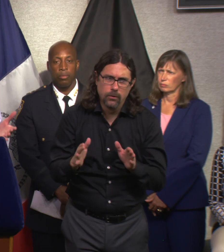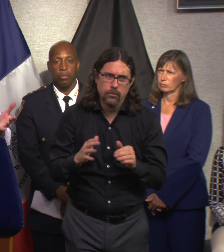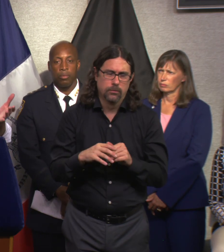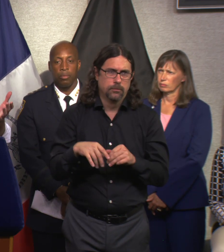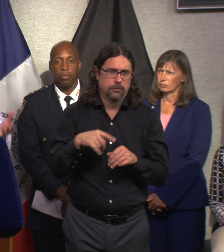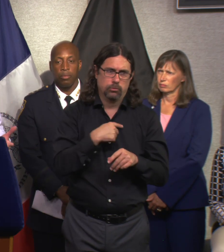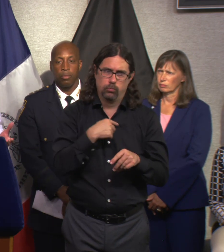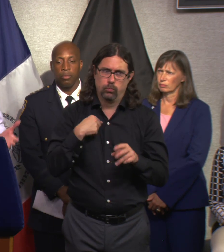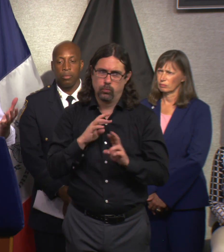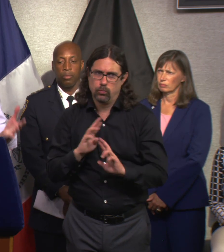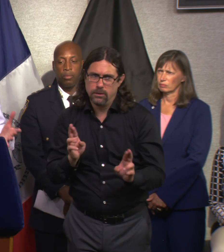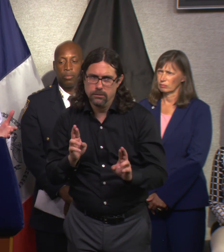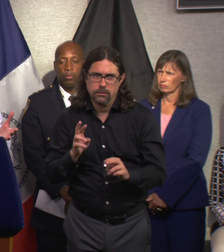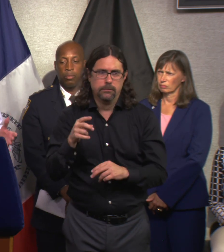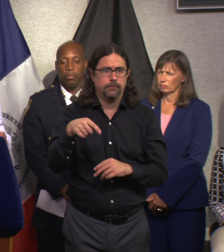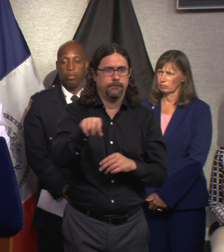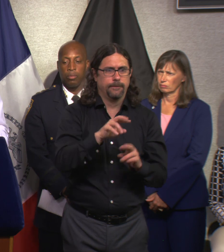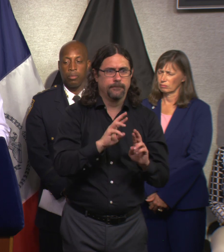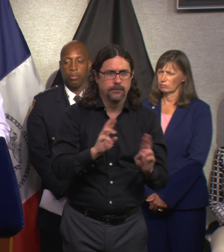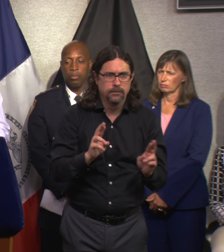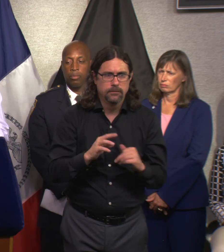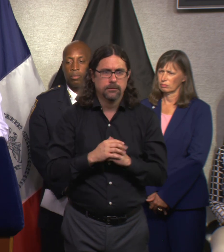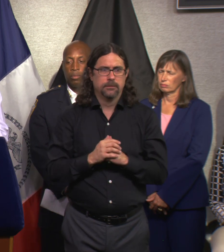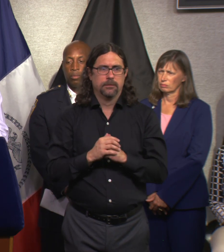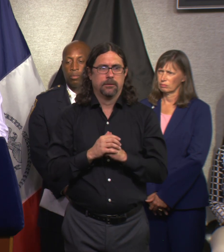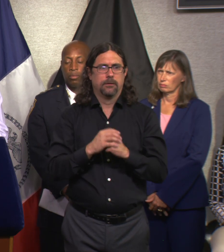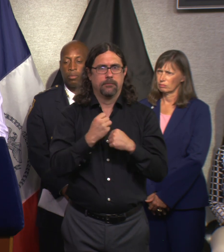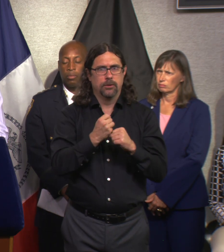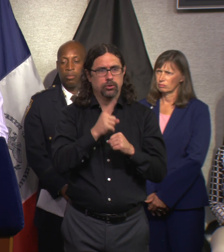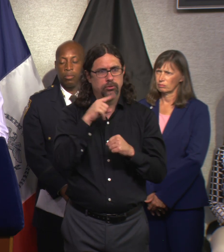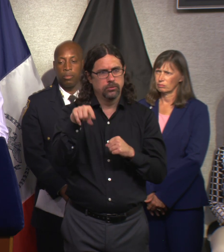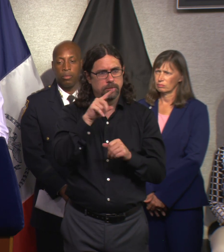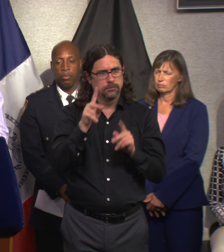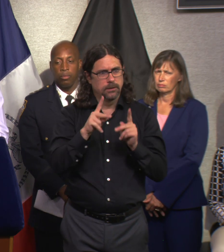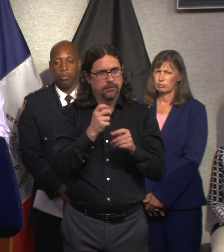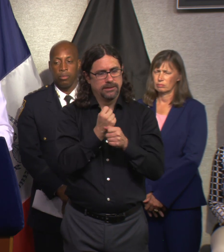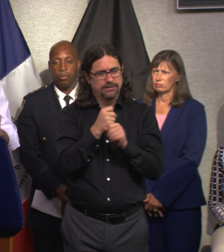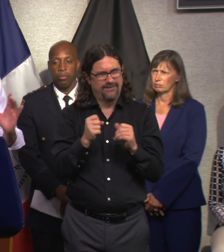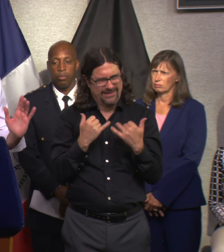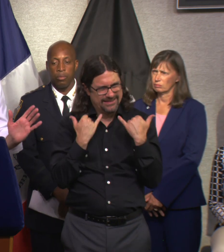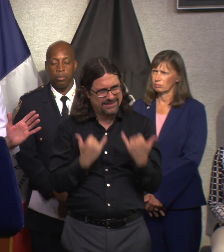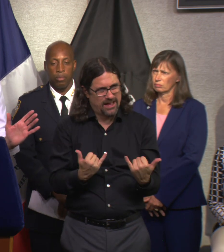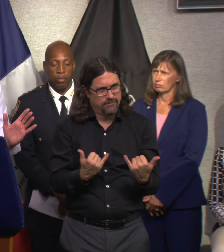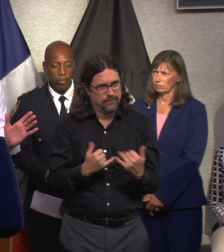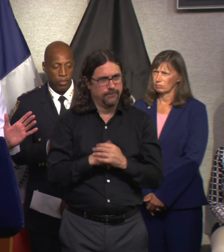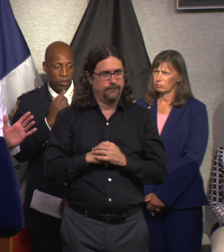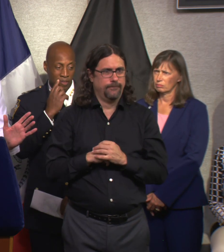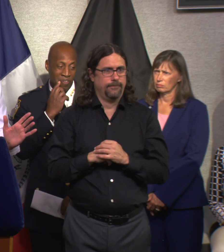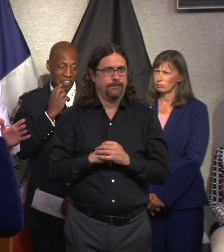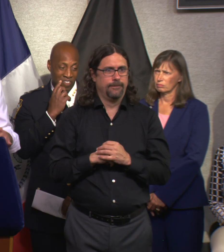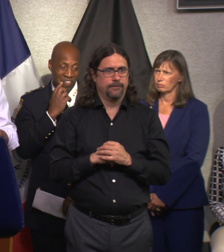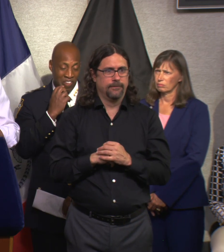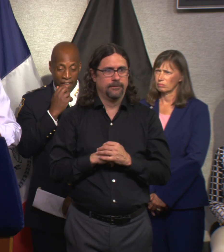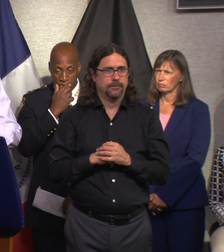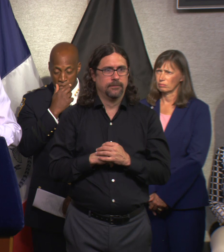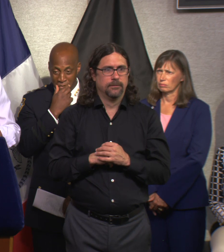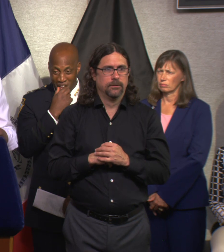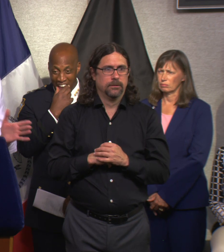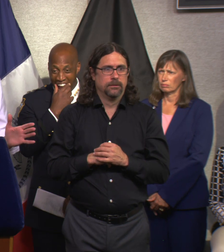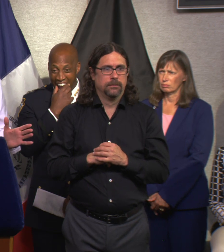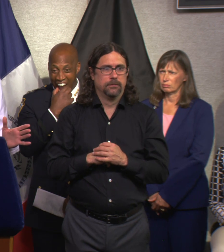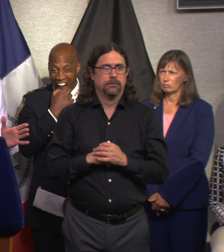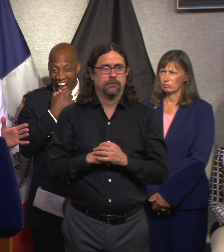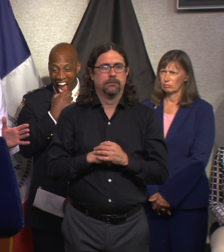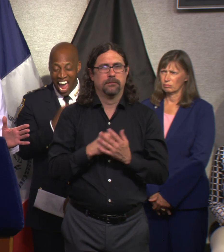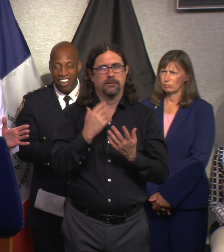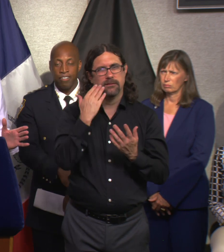sure people are safe here and now. We'll talk about the ice raids in a moment. They've been sporadic. I don't